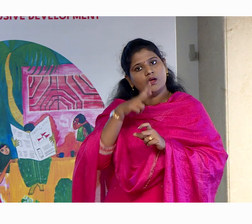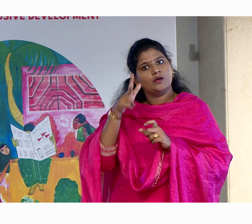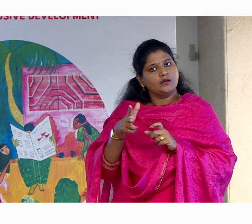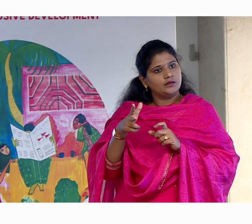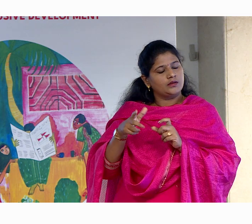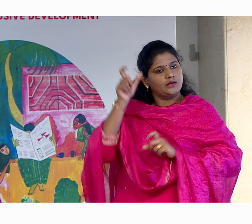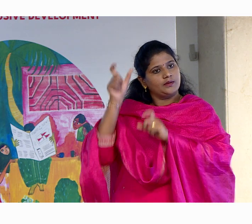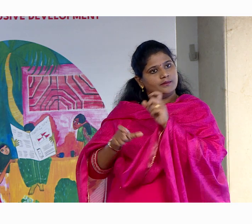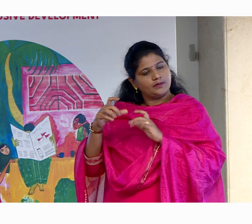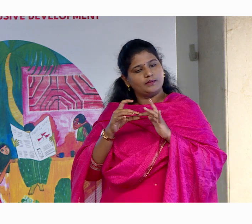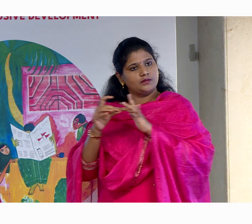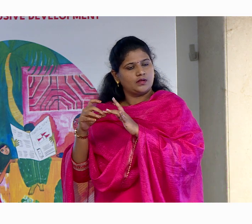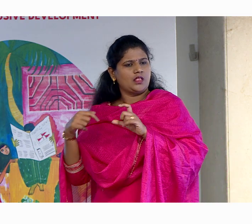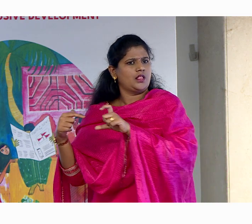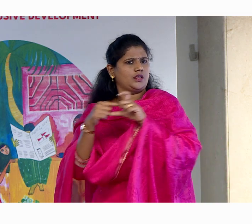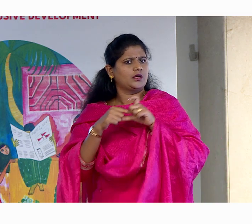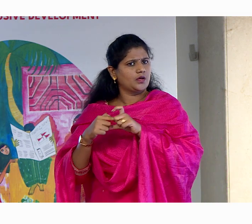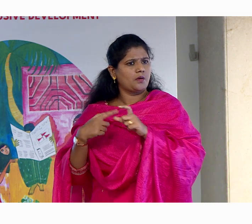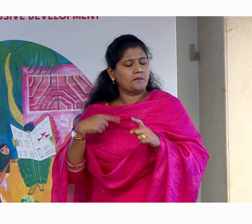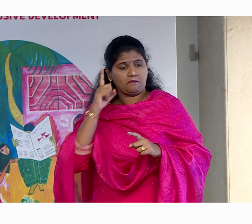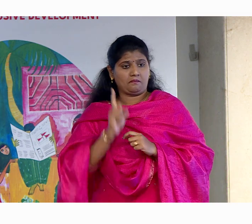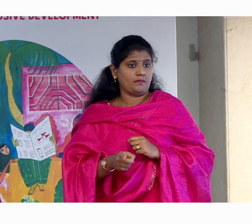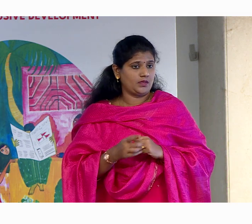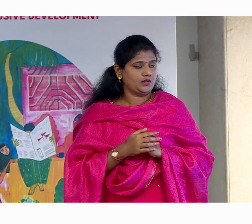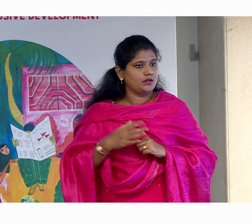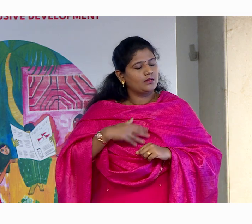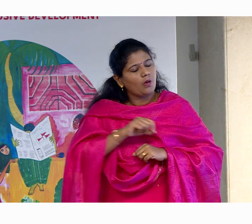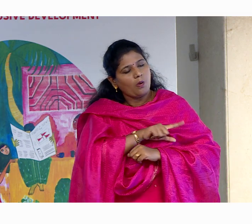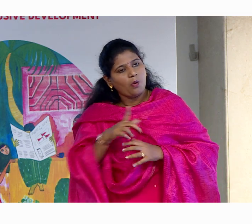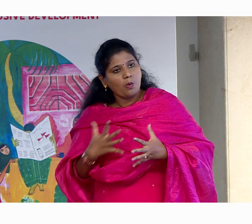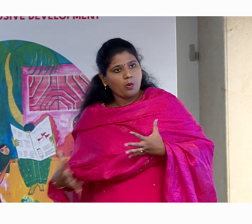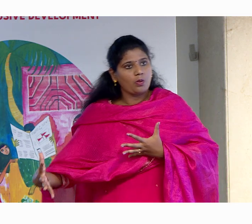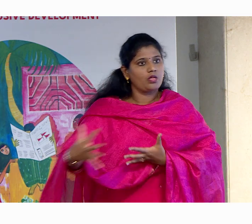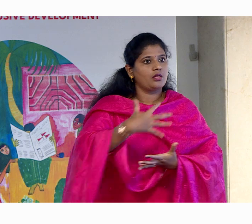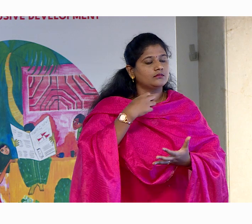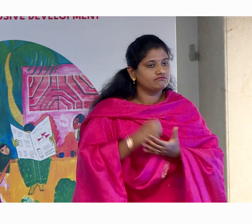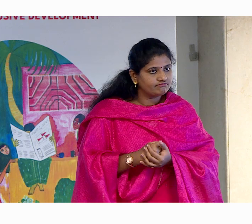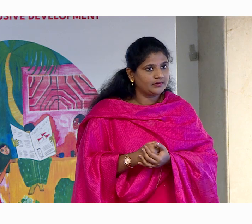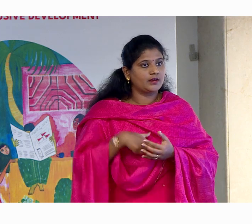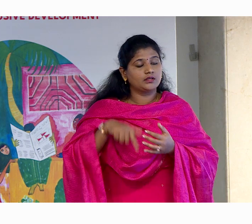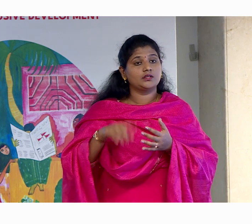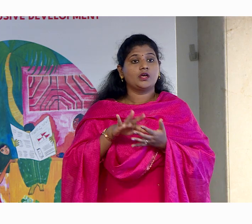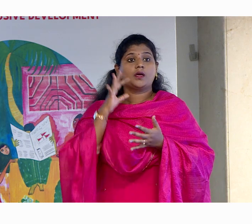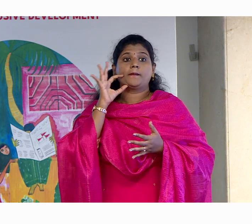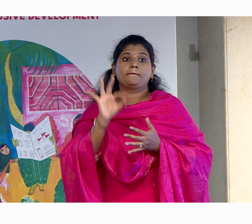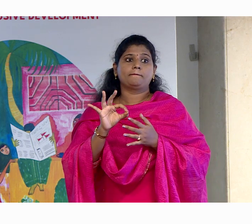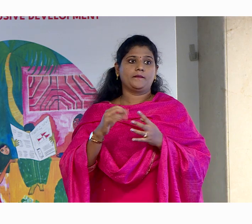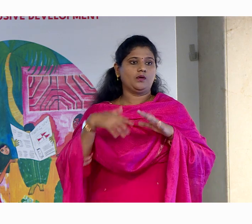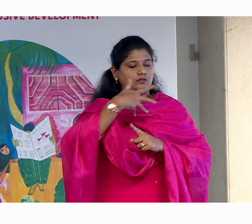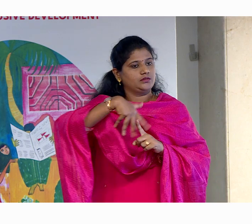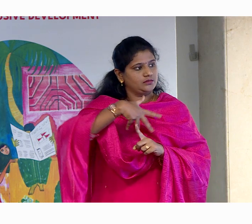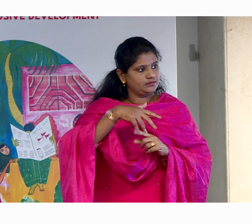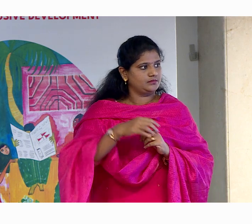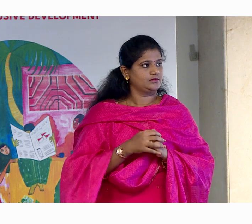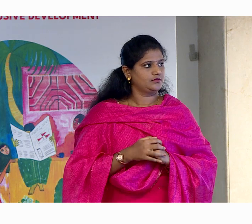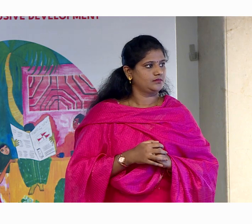be social, economic demands. All wrapped up together, they form an important aspect for consideration, the context.